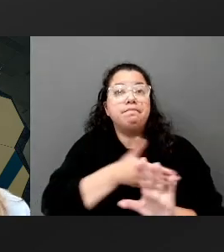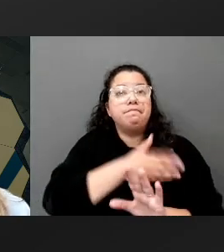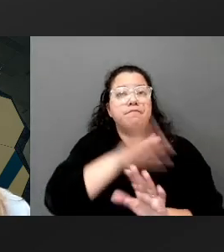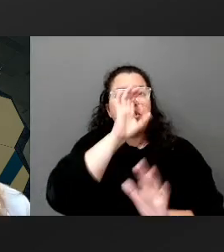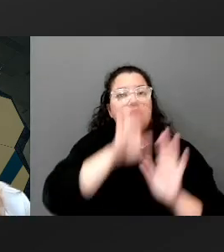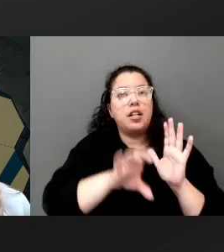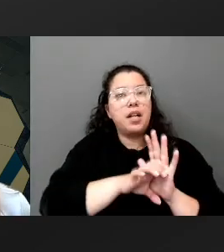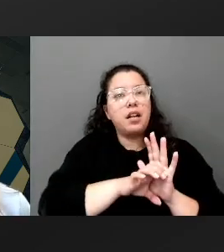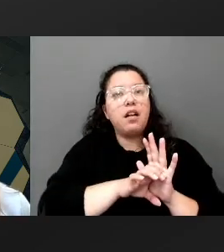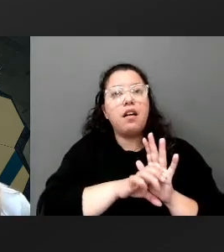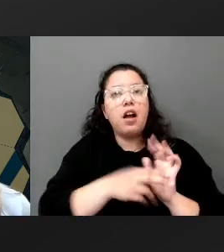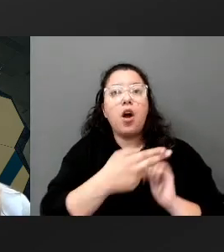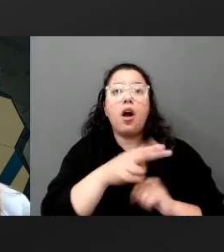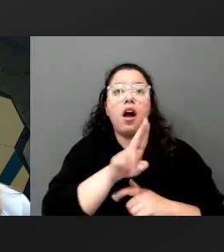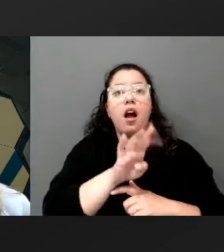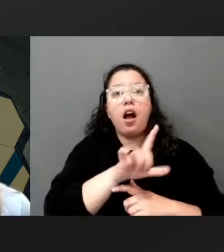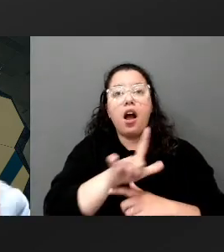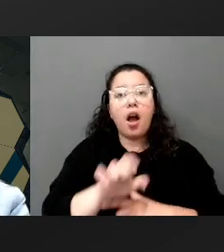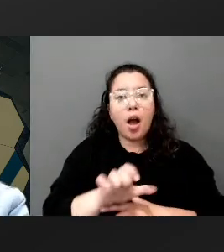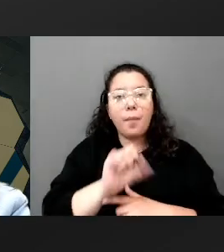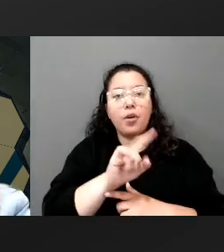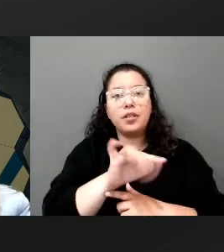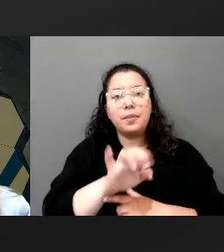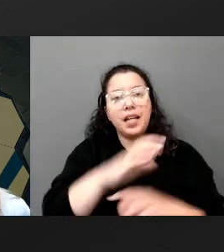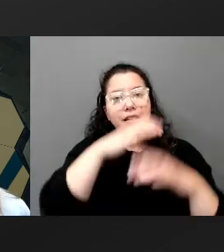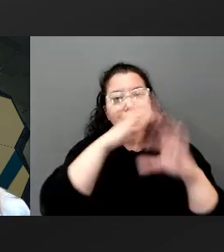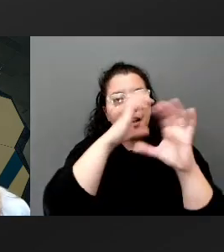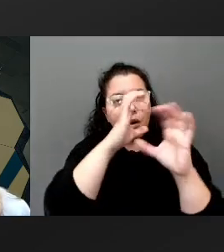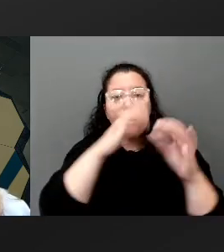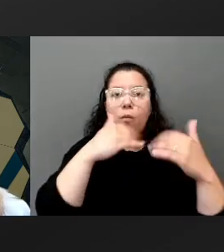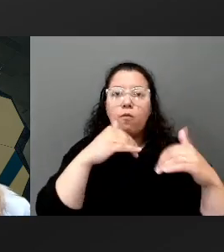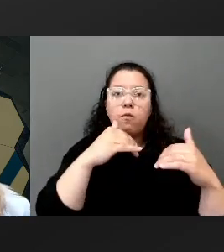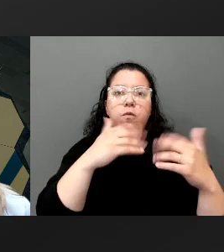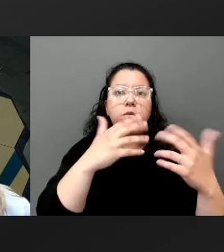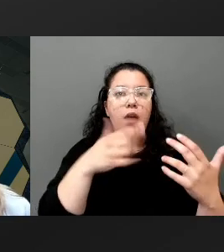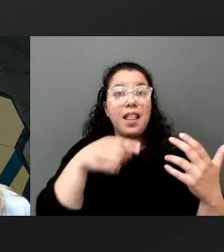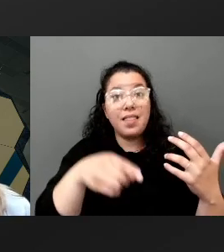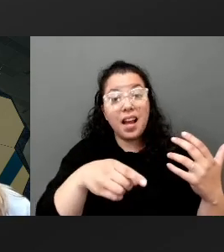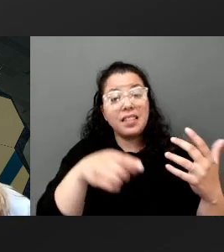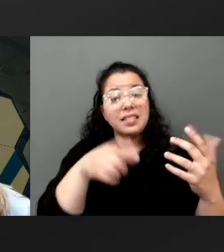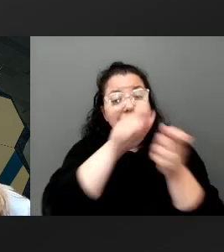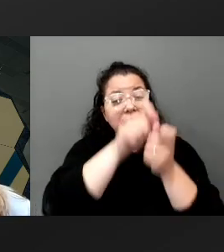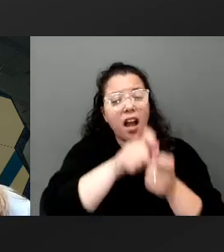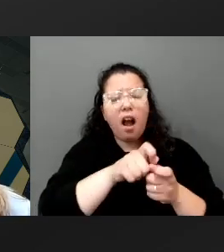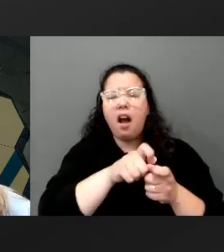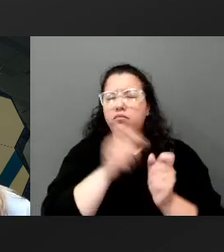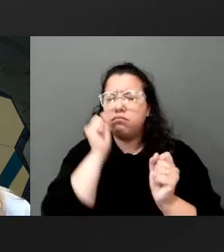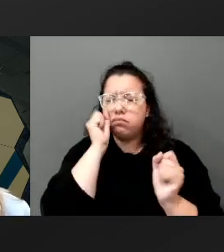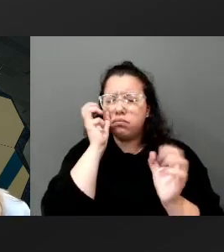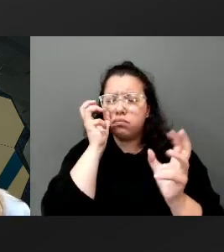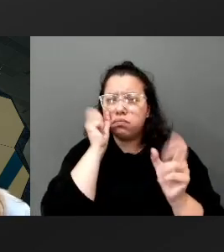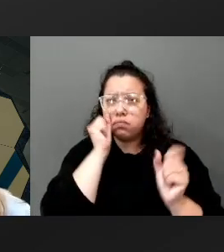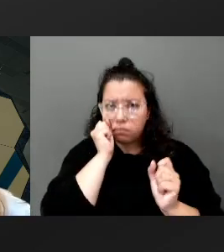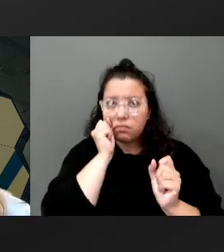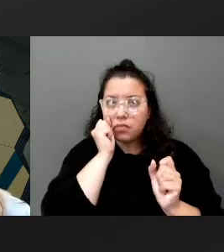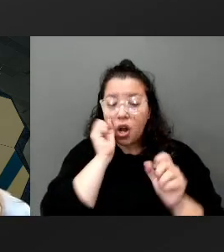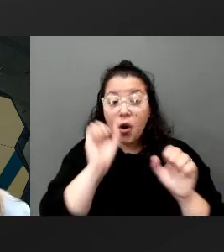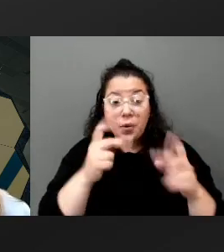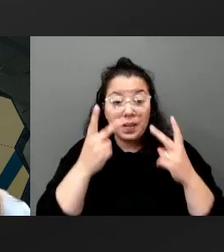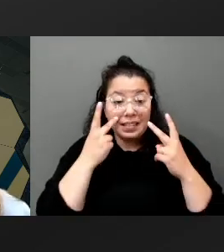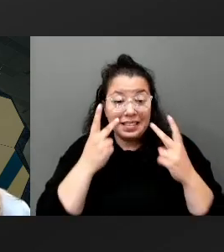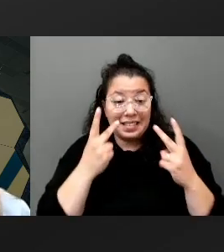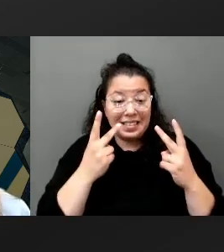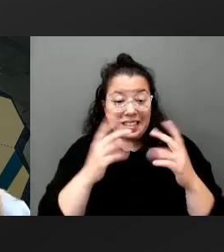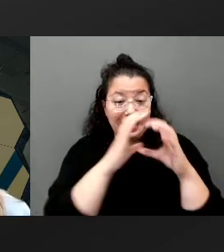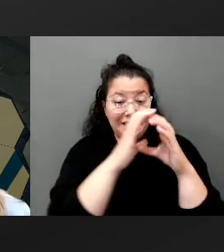the Hubble Space Telescope images, for example, is just absolutely immaculate. You can see tiny little